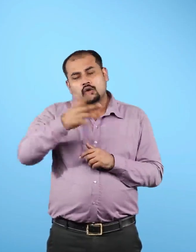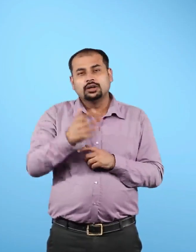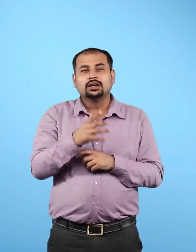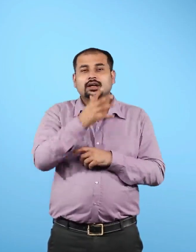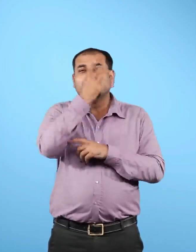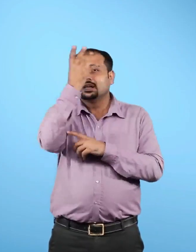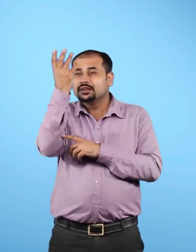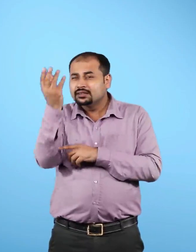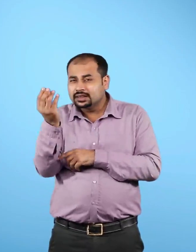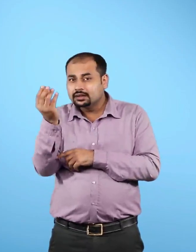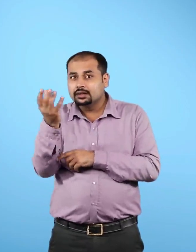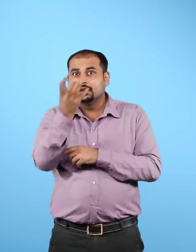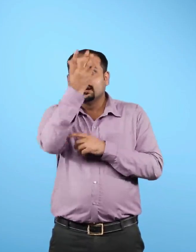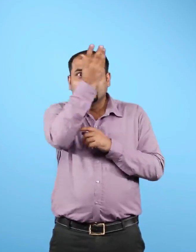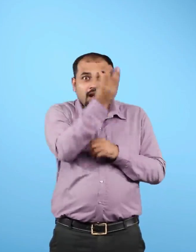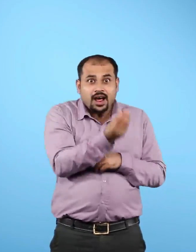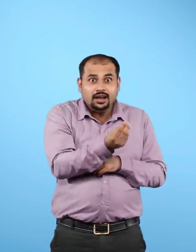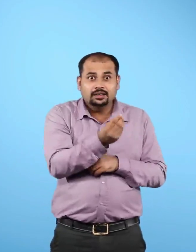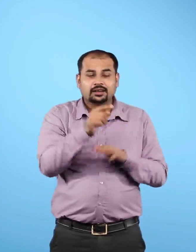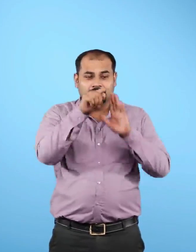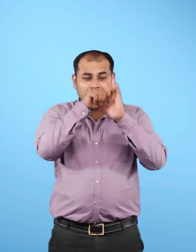at two different times of the day.